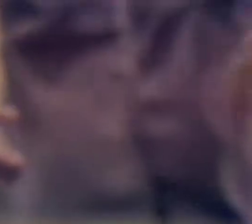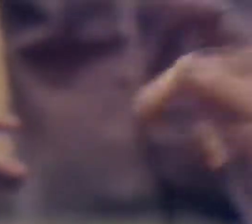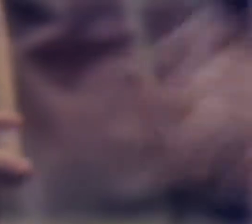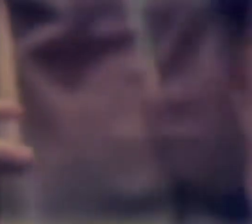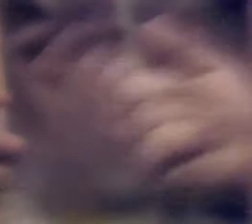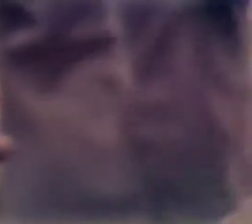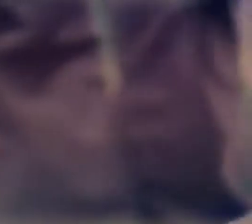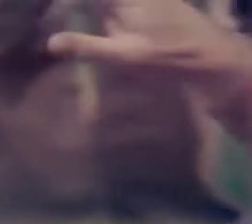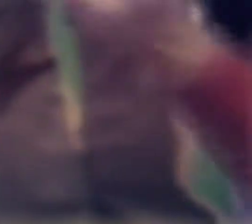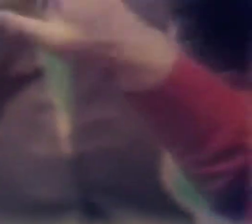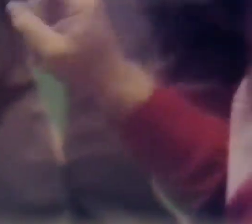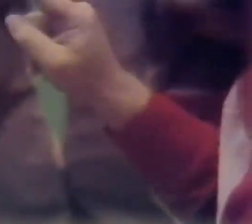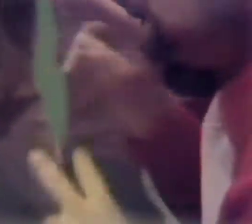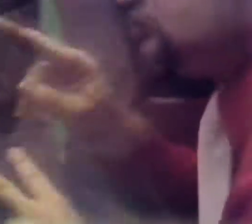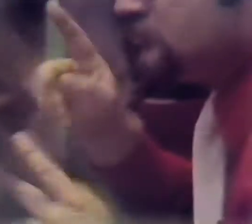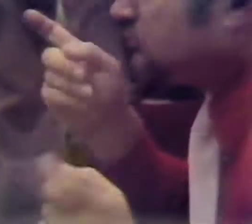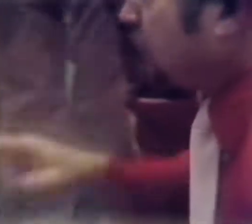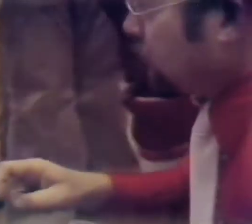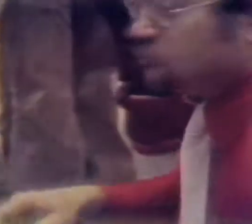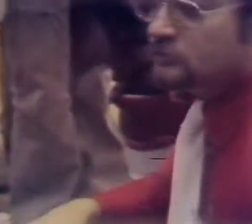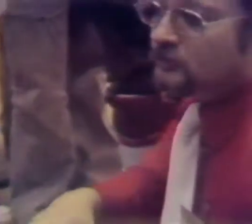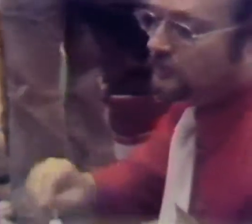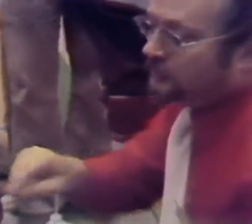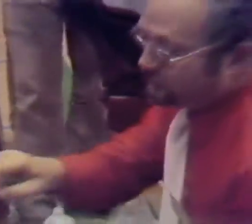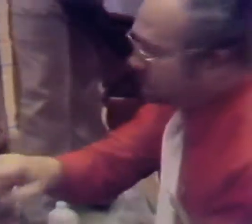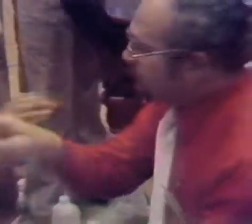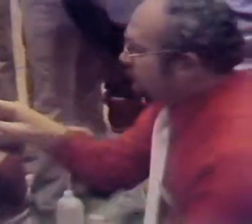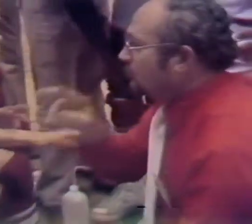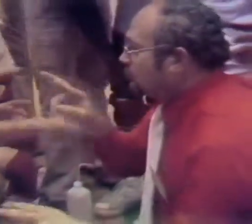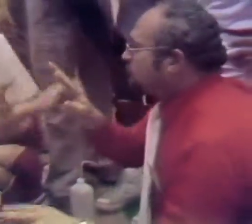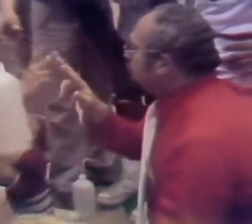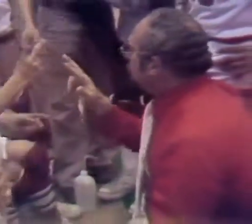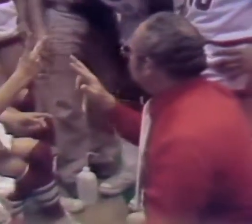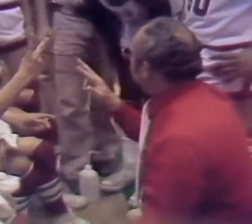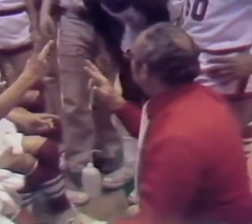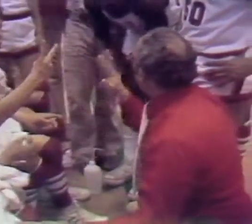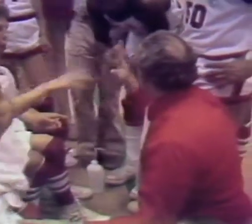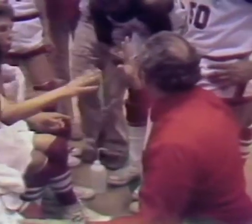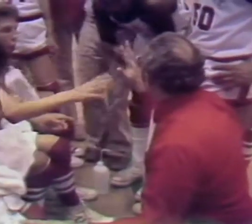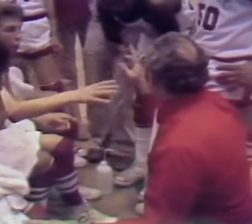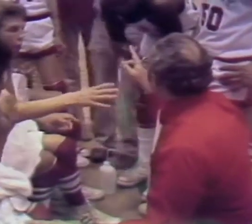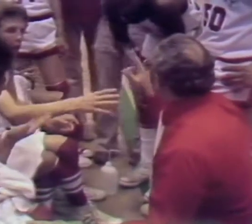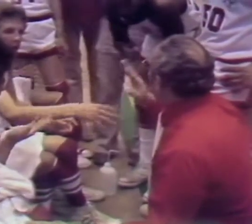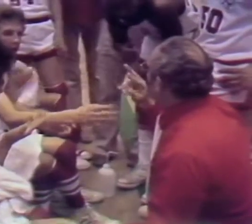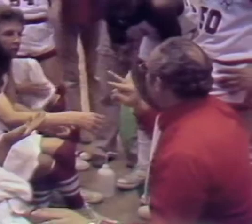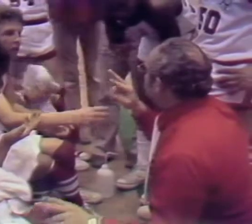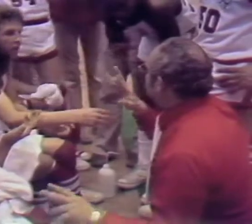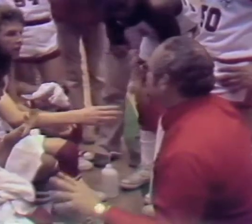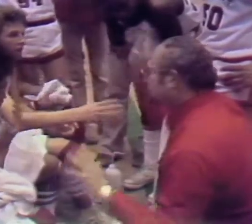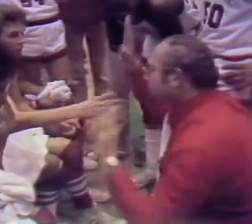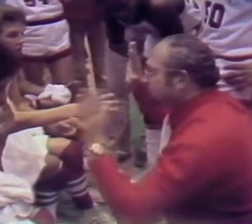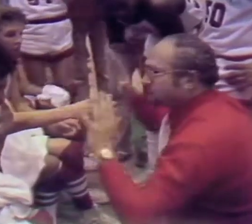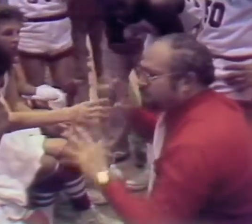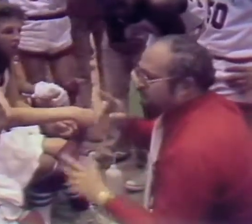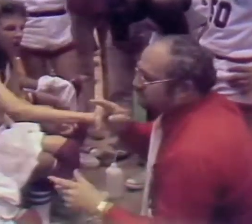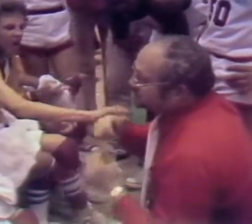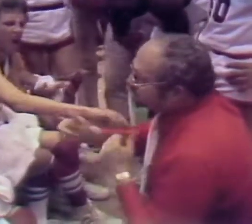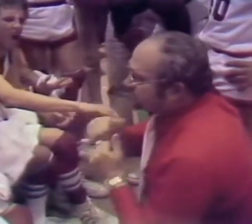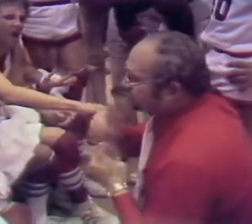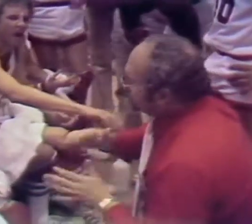no different than any other basketball team. And I guess we are, we on the other side have to be knowledgeable of that and